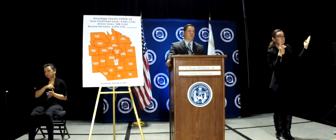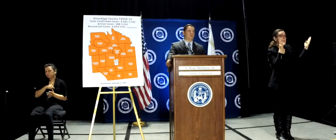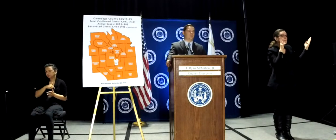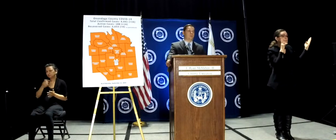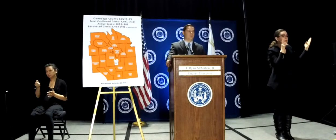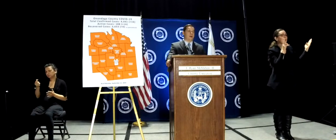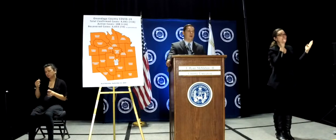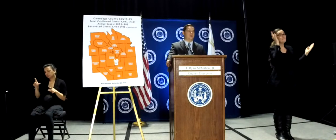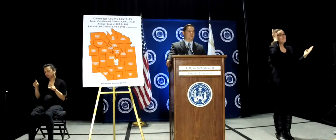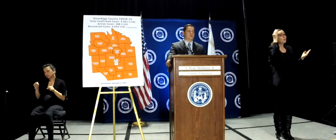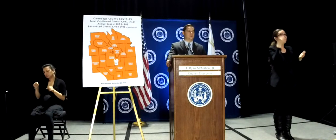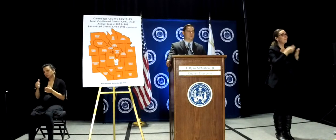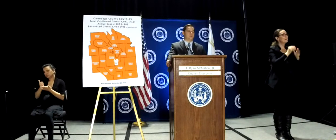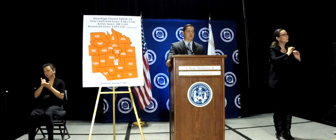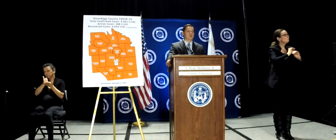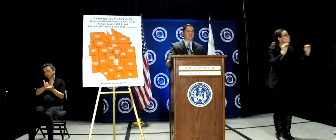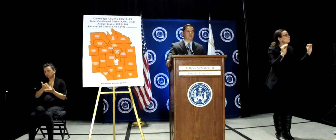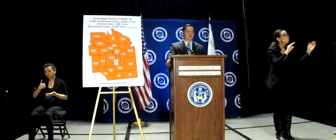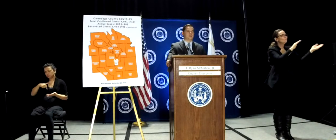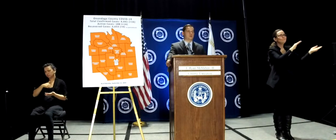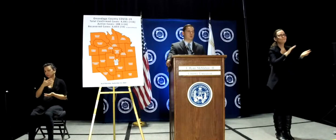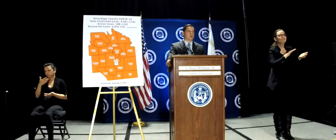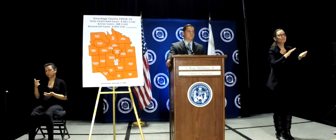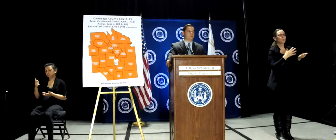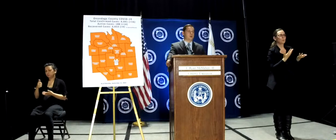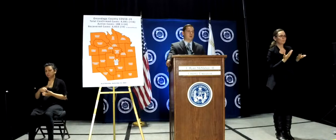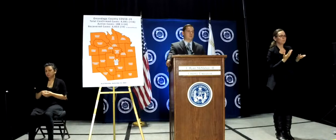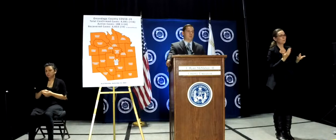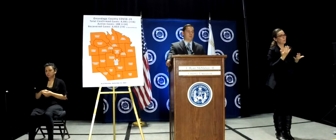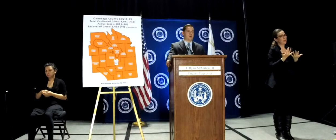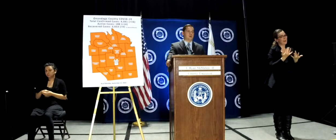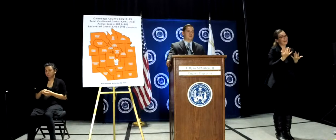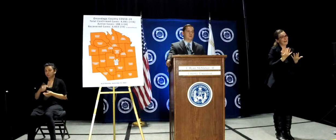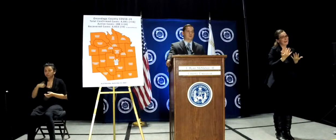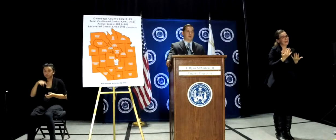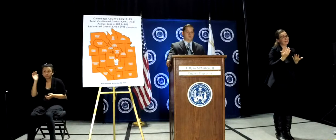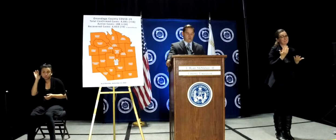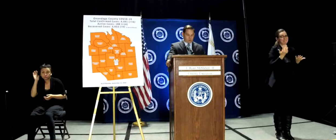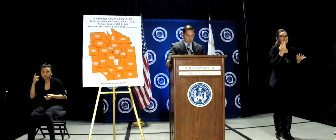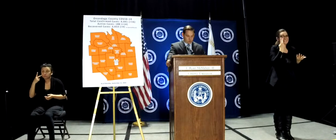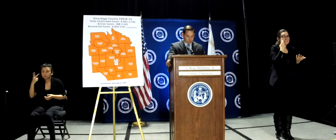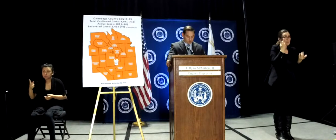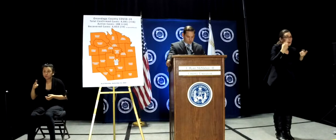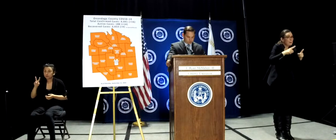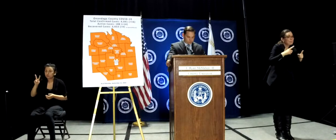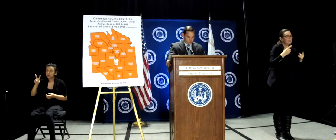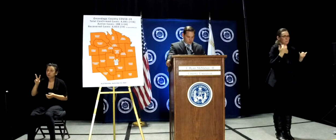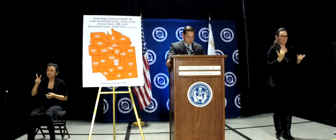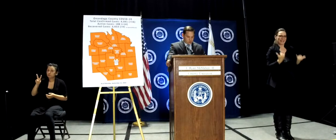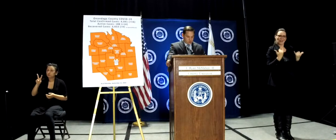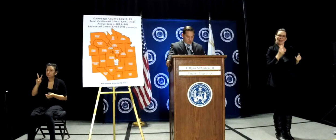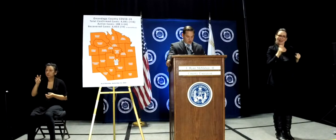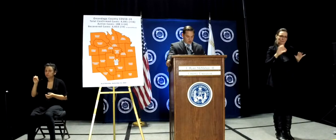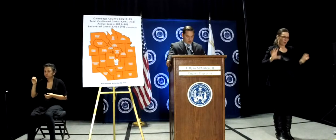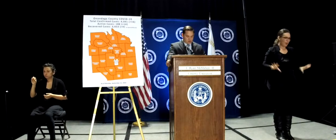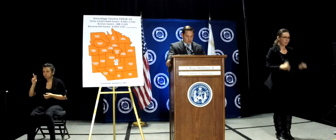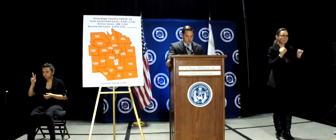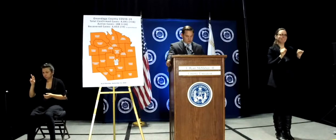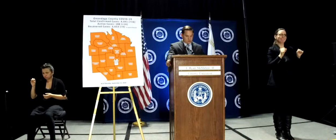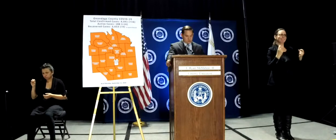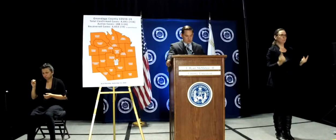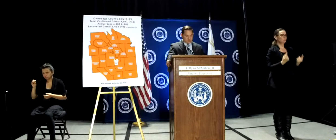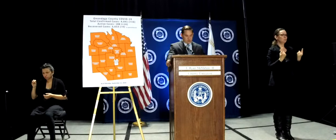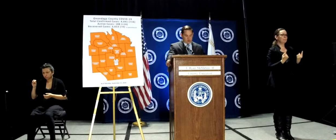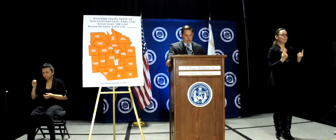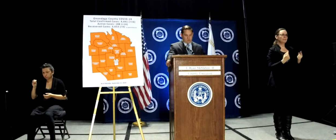to help balance the budget in 2020, but prepare us for a 2021 budget. In